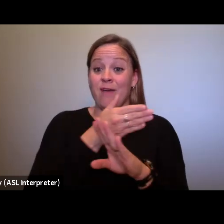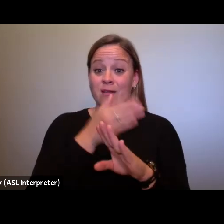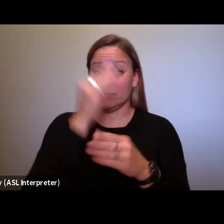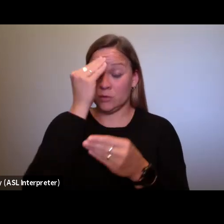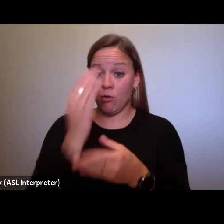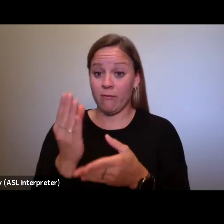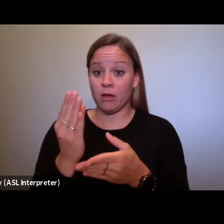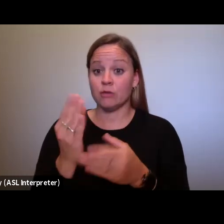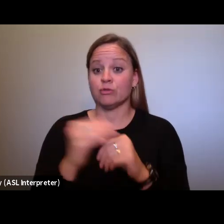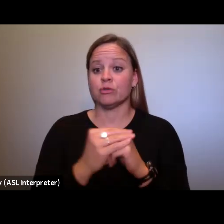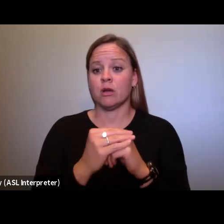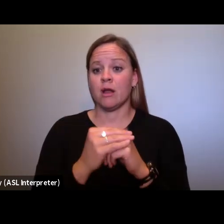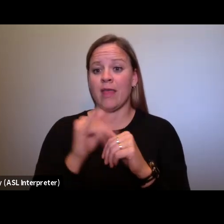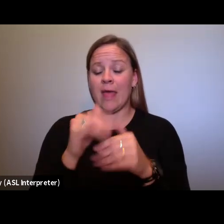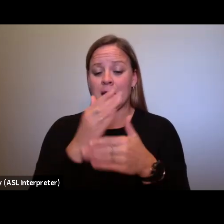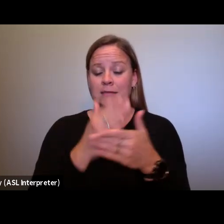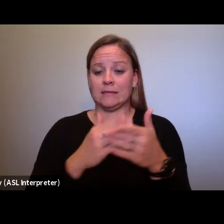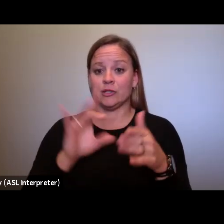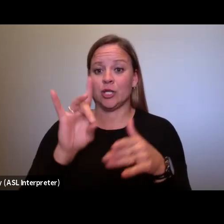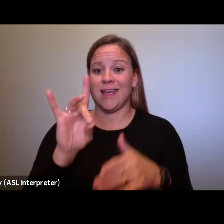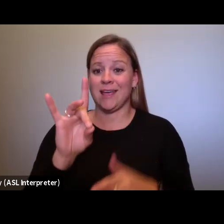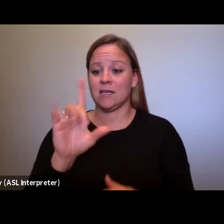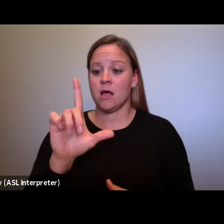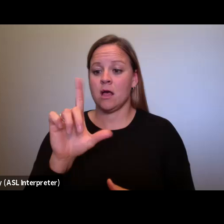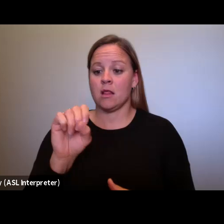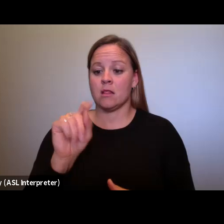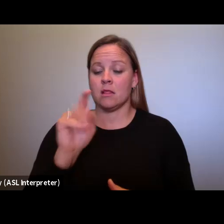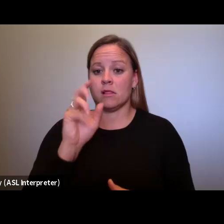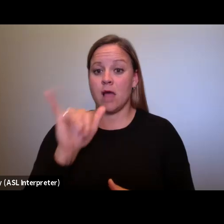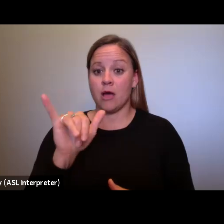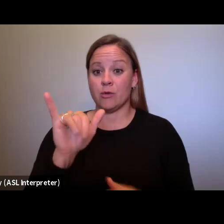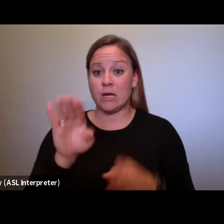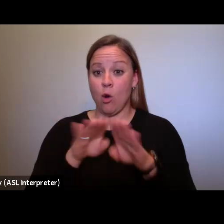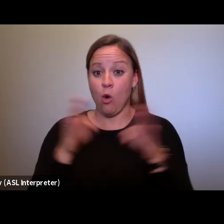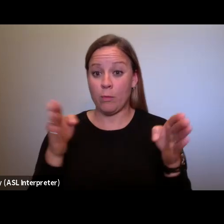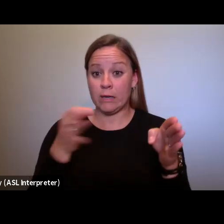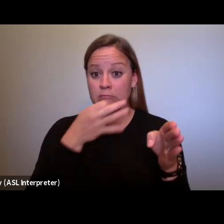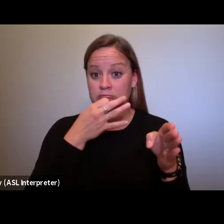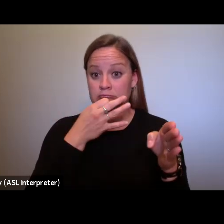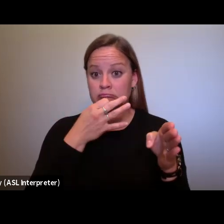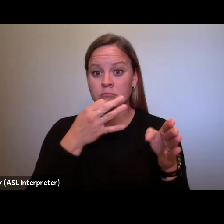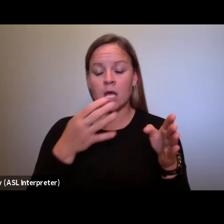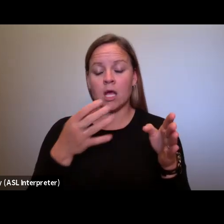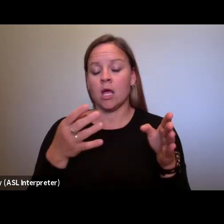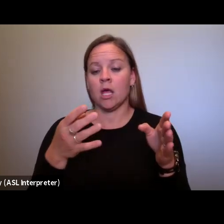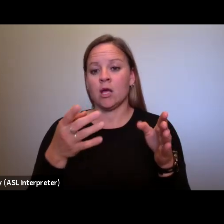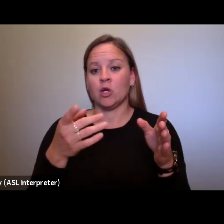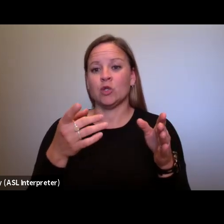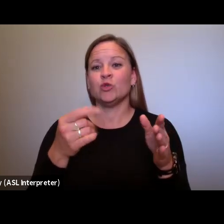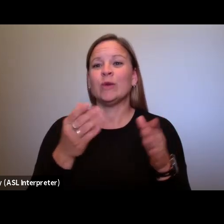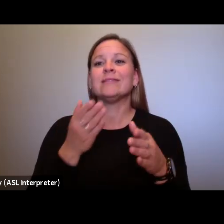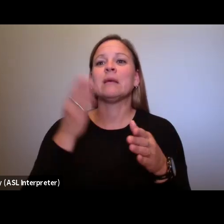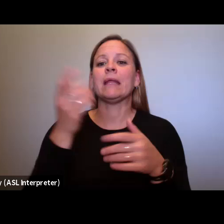notification that a Section 8 lottery is going to be opening up, you know, to at least submit the